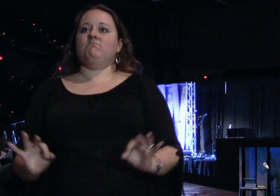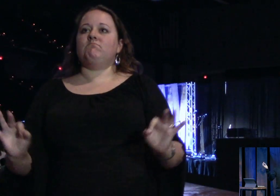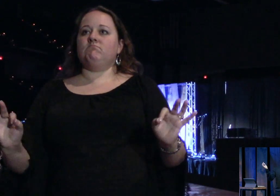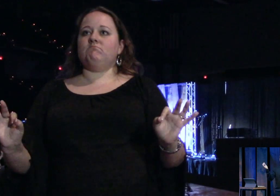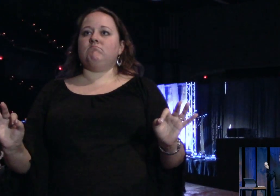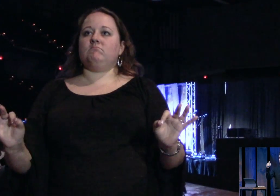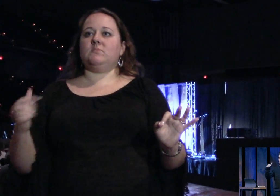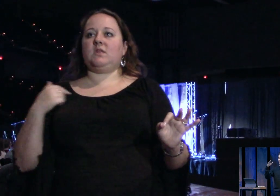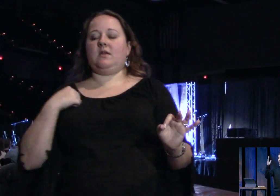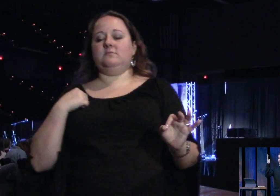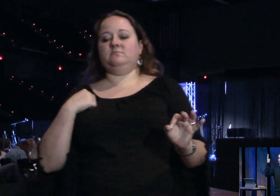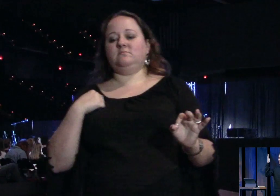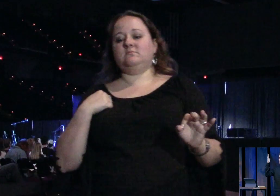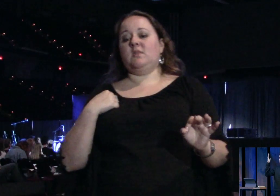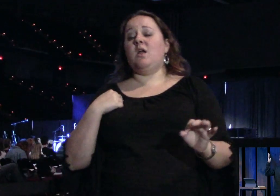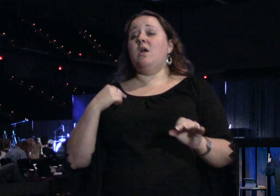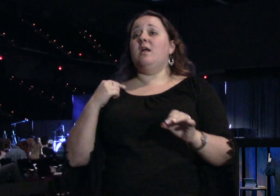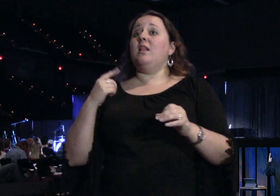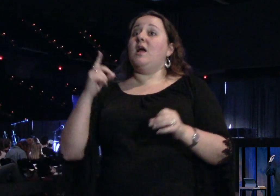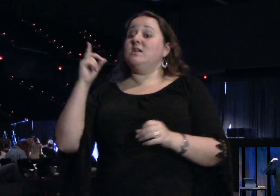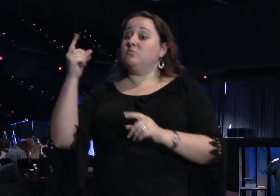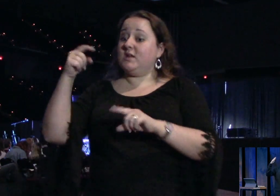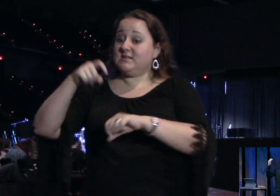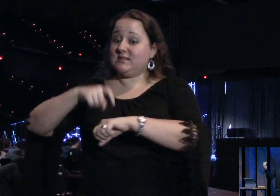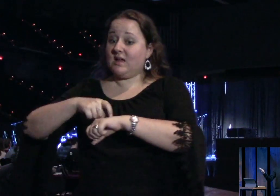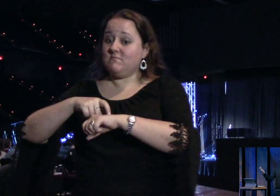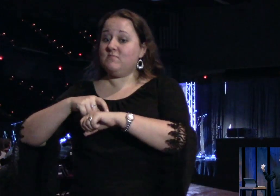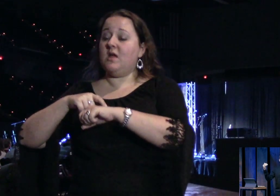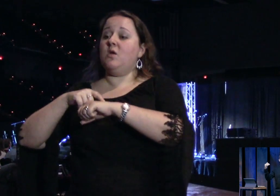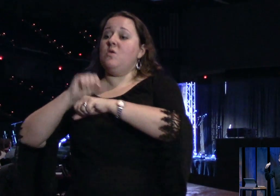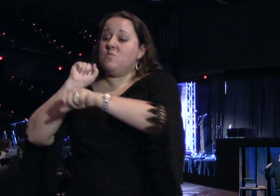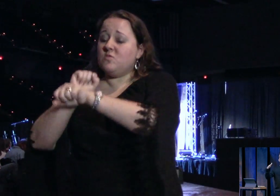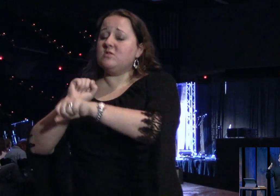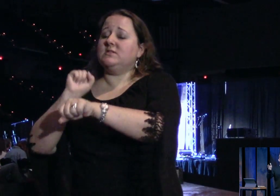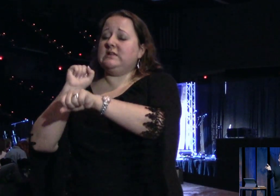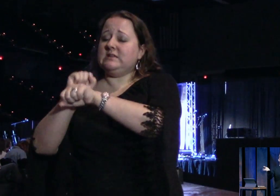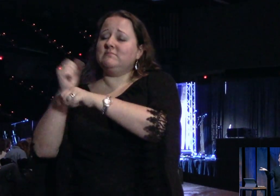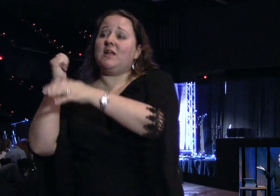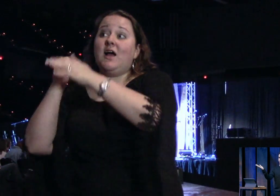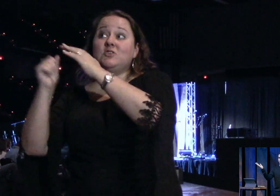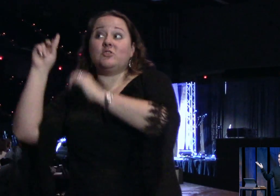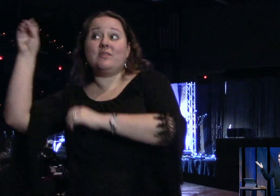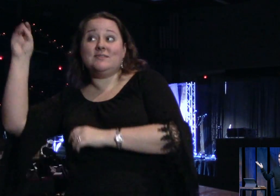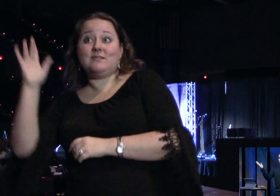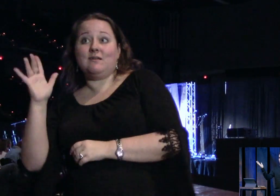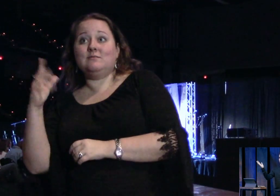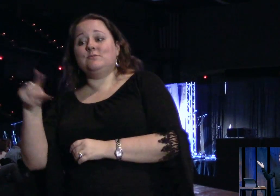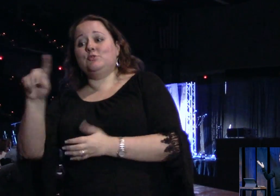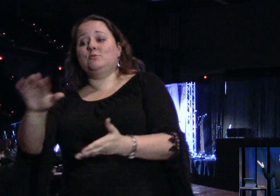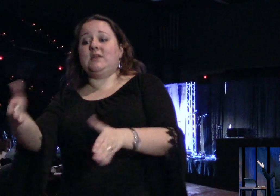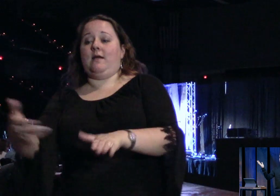point, climbing ladders under the sun, you die.